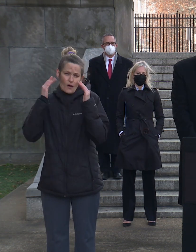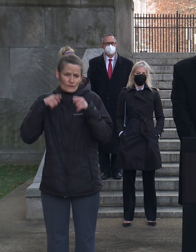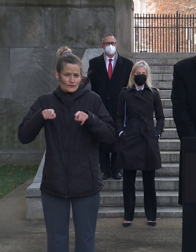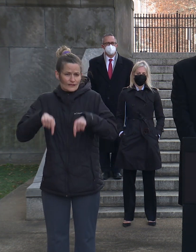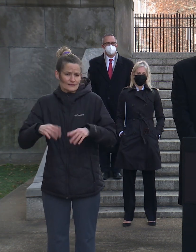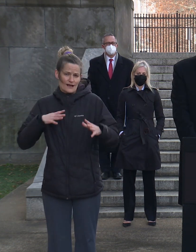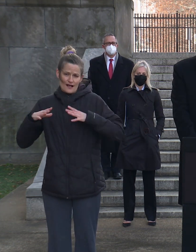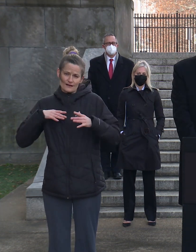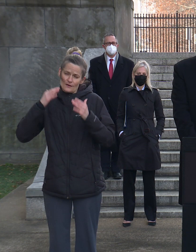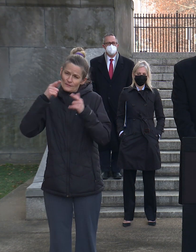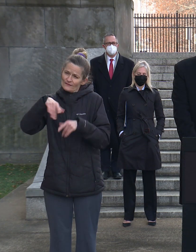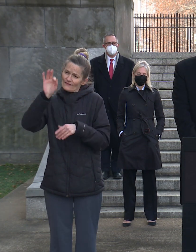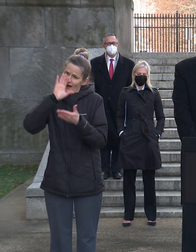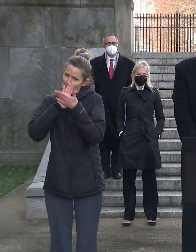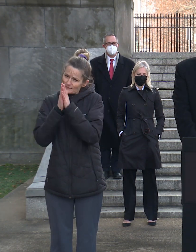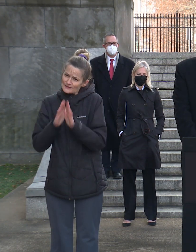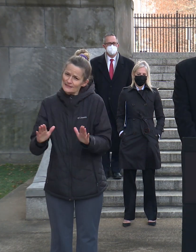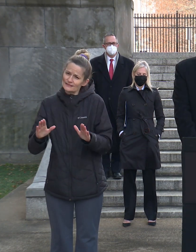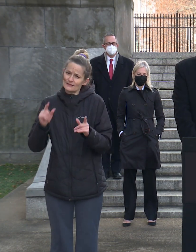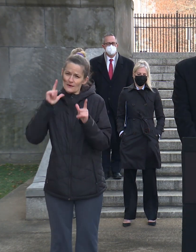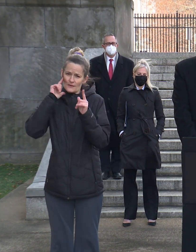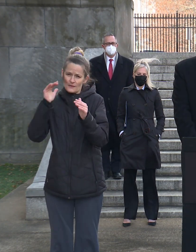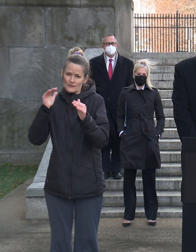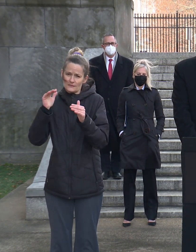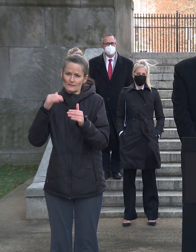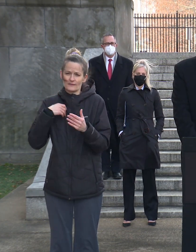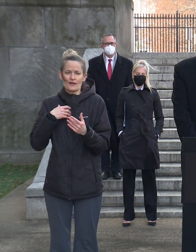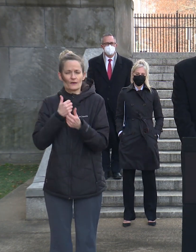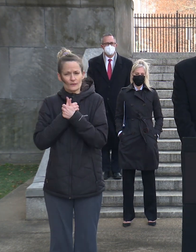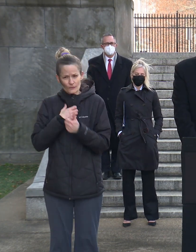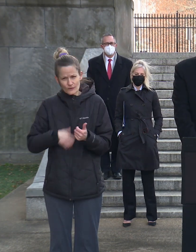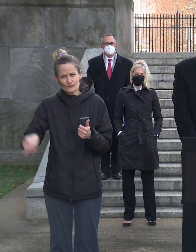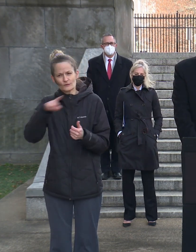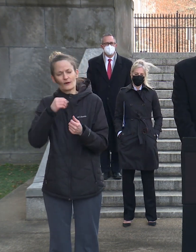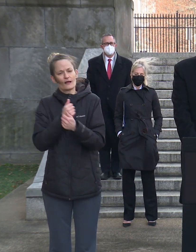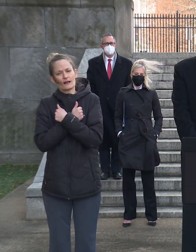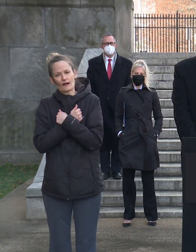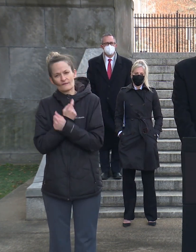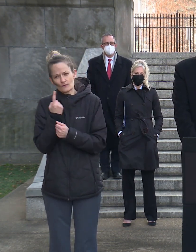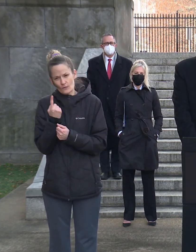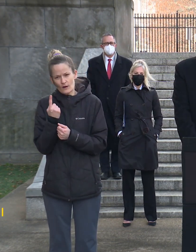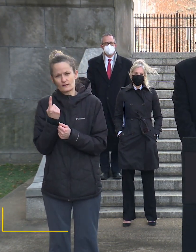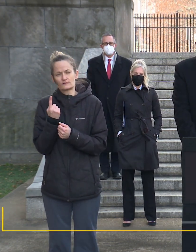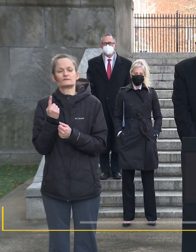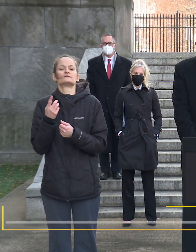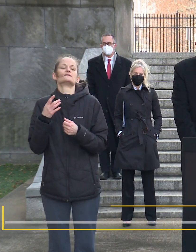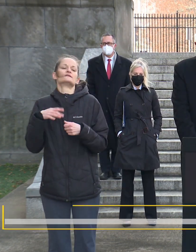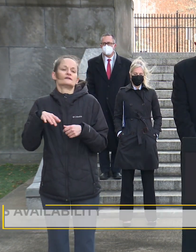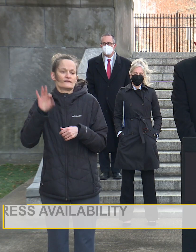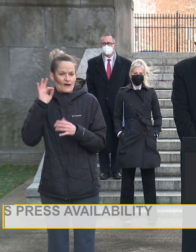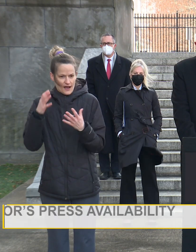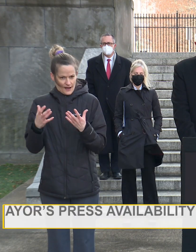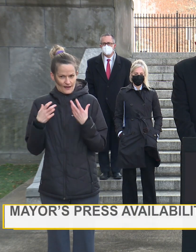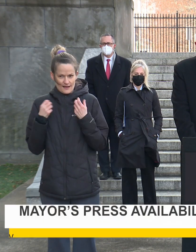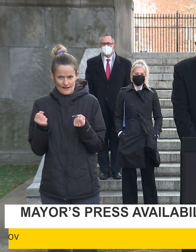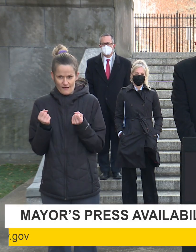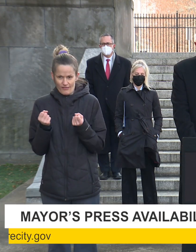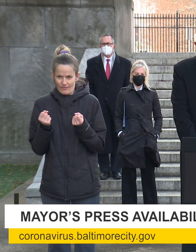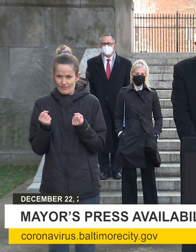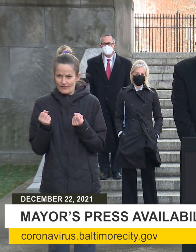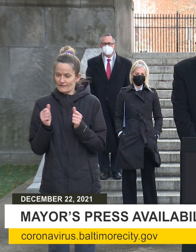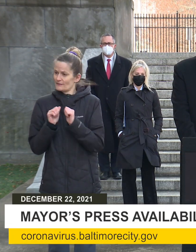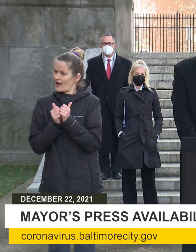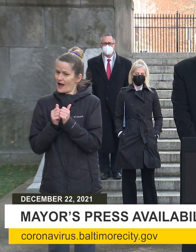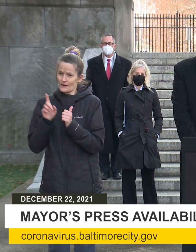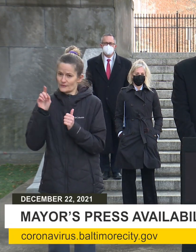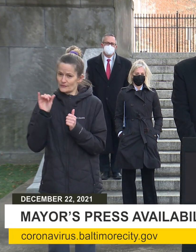also wish that you and your loved ones find the gift of health. And to do that, it's going to require each